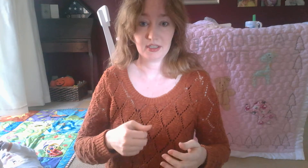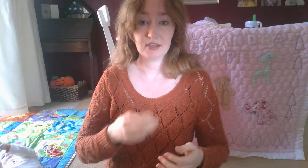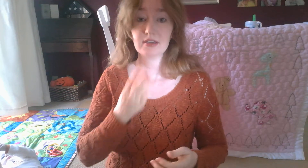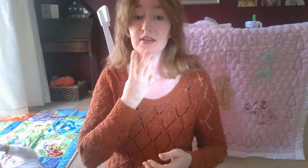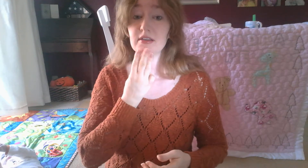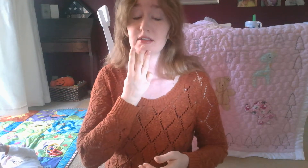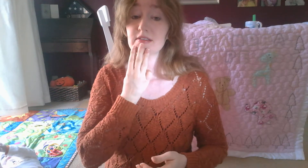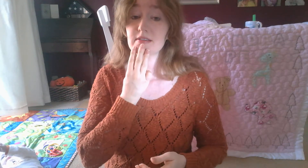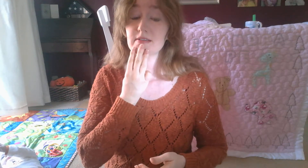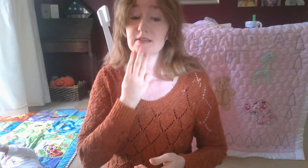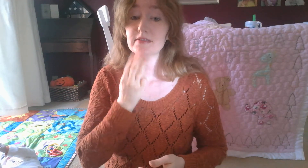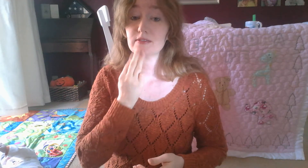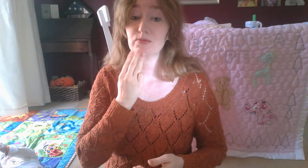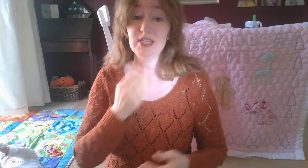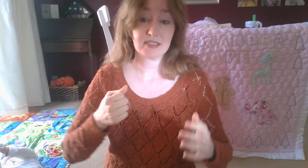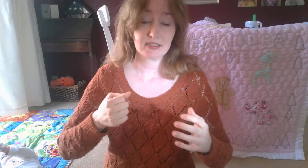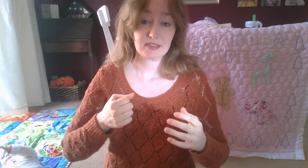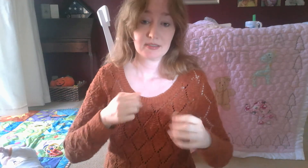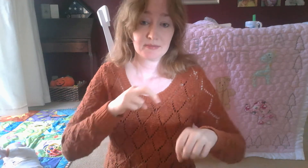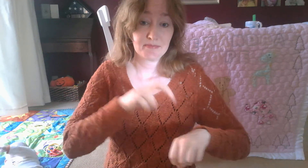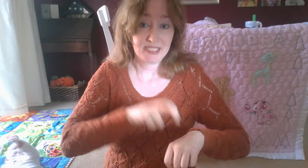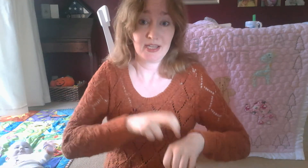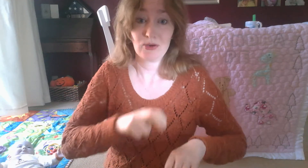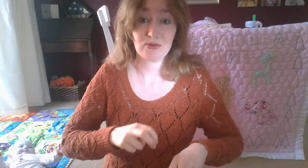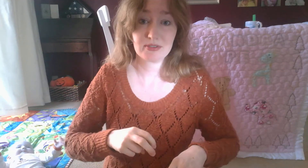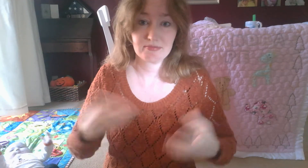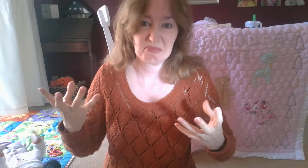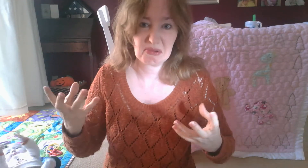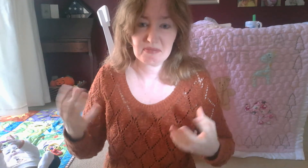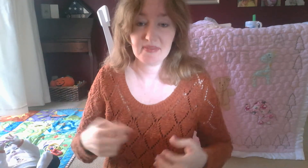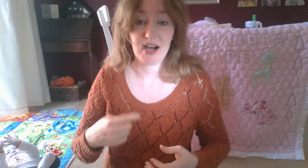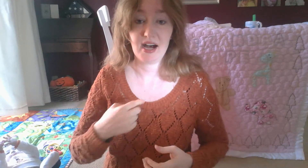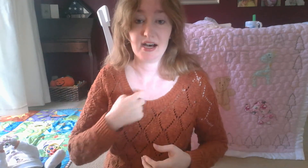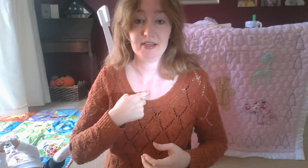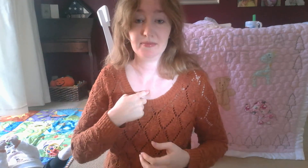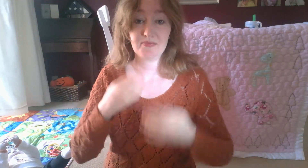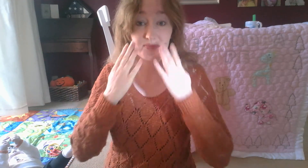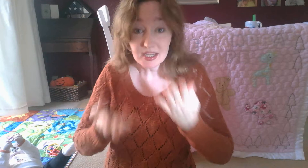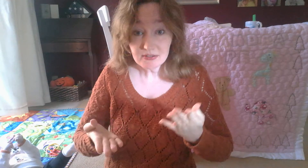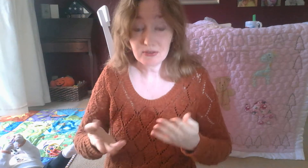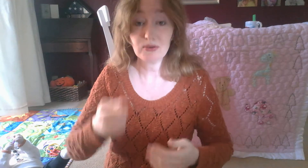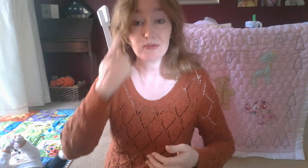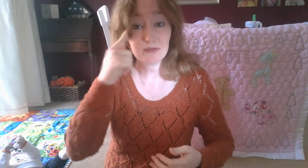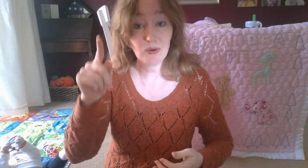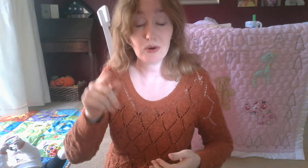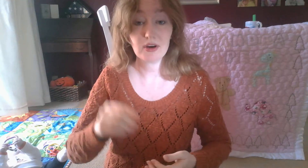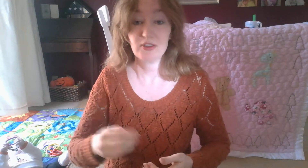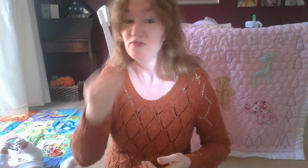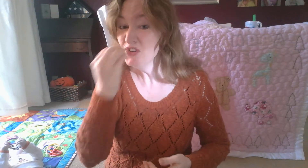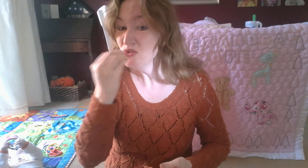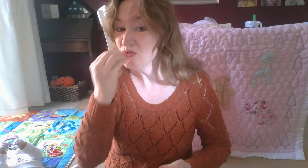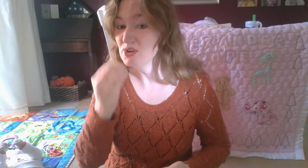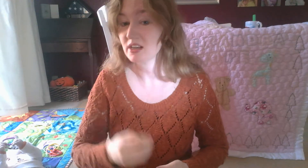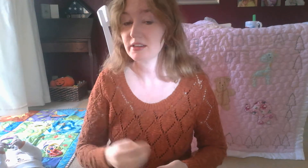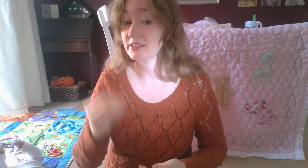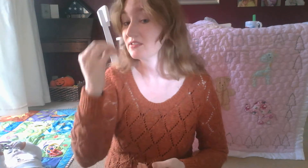the sweet potatoes," or "I'm thankful for the food." This is